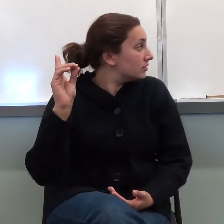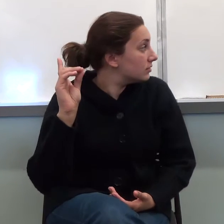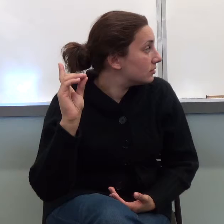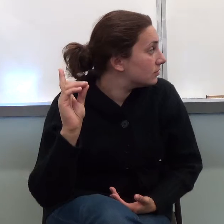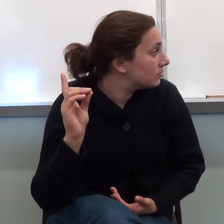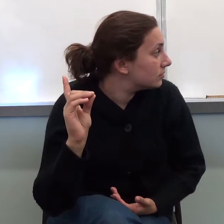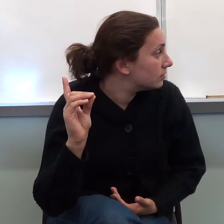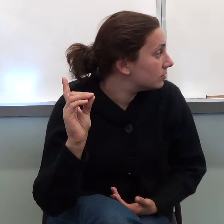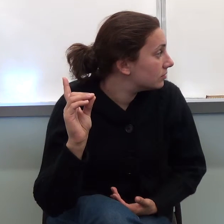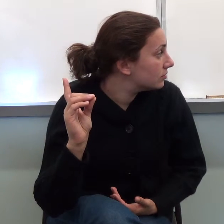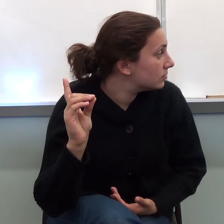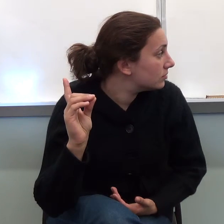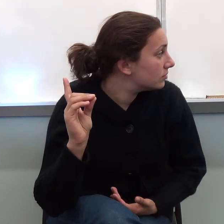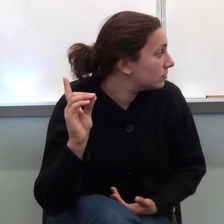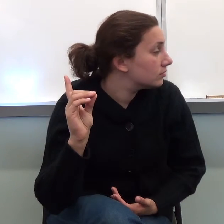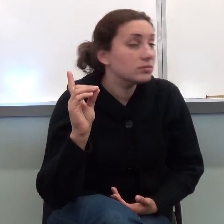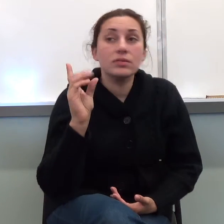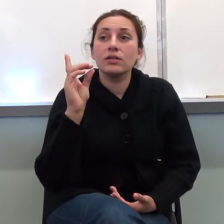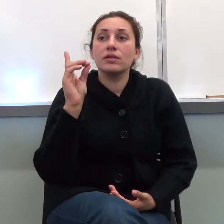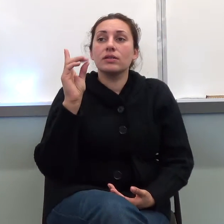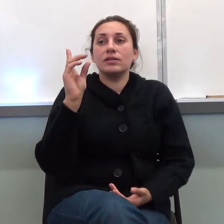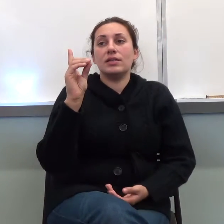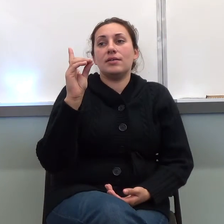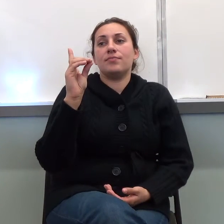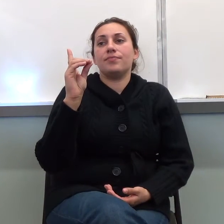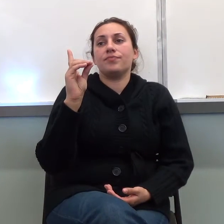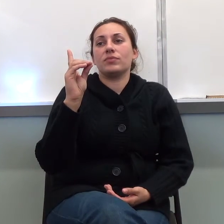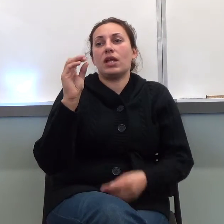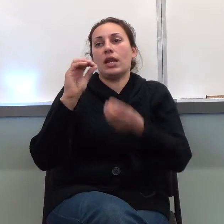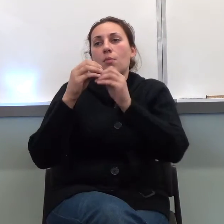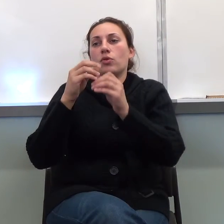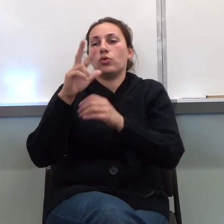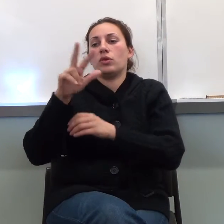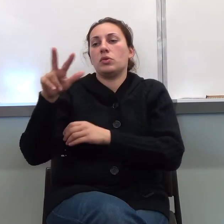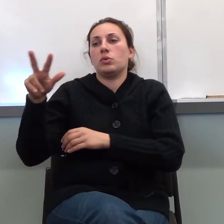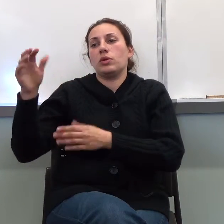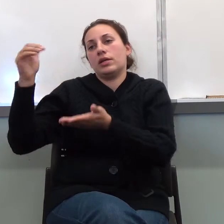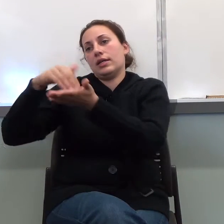repeater. 1/3 is a repeater. Okay, so that's going to be D.